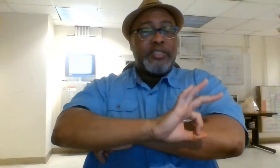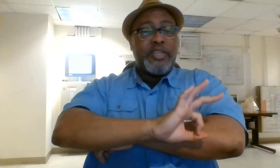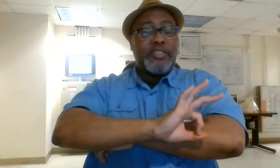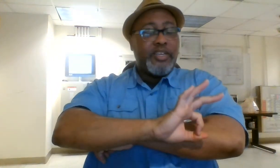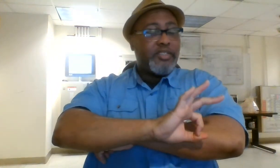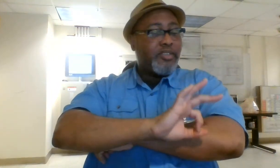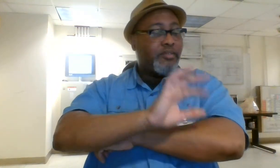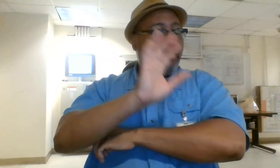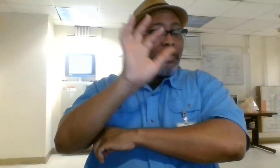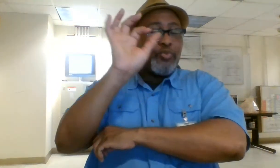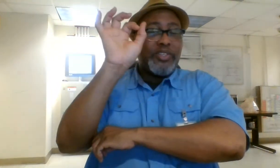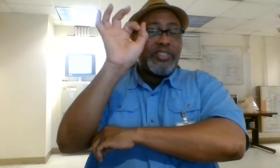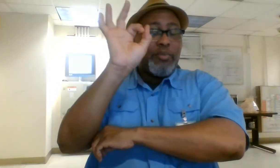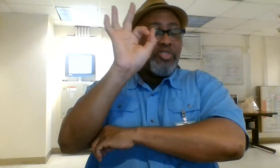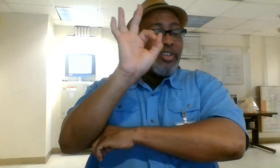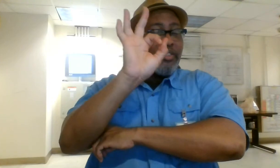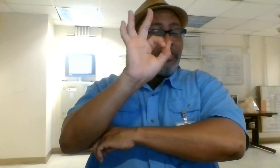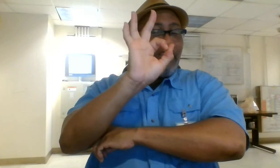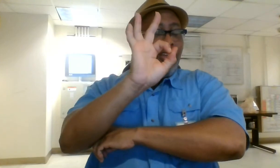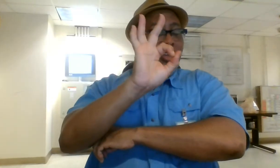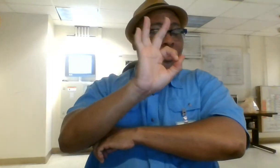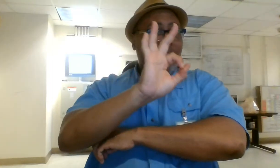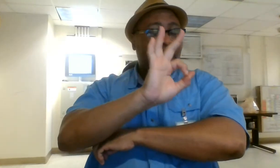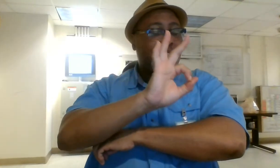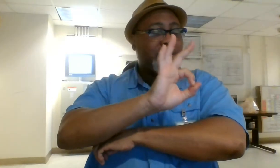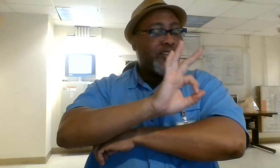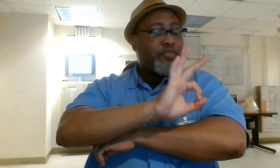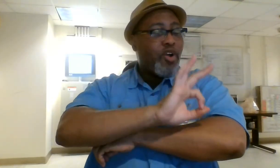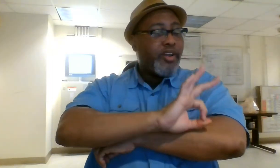Sunset. That's what the Sabbath is. Sunset Friday.